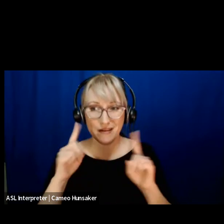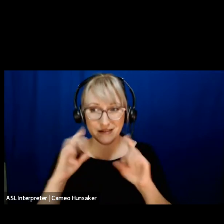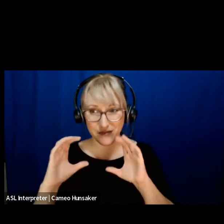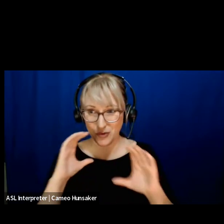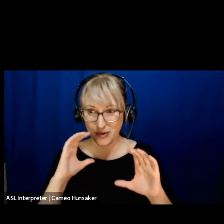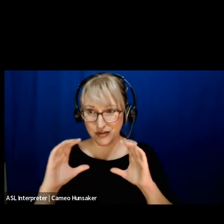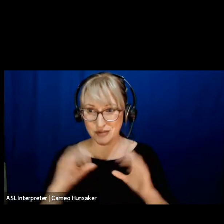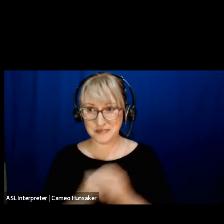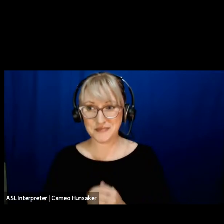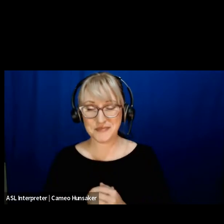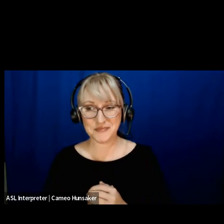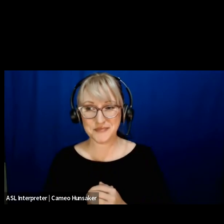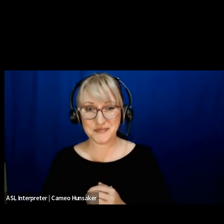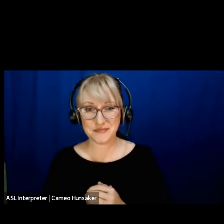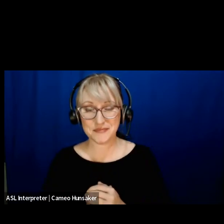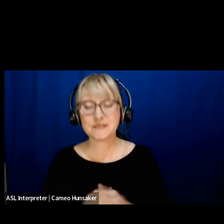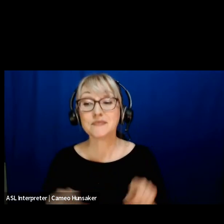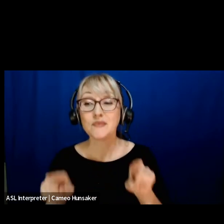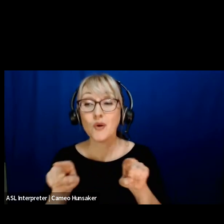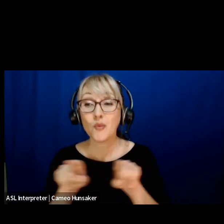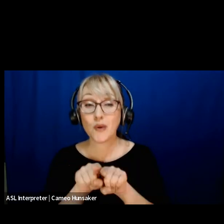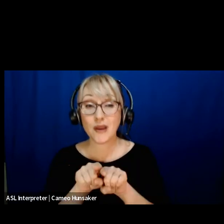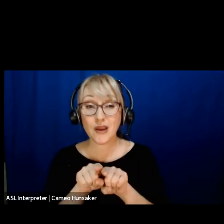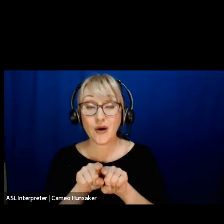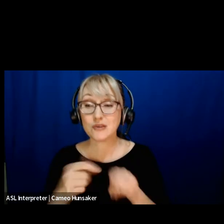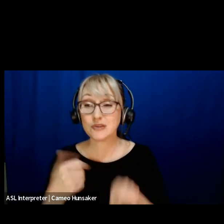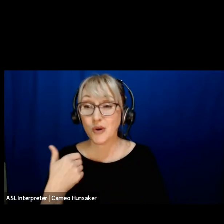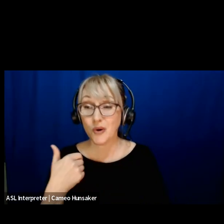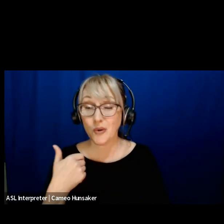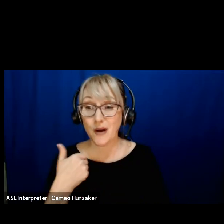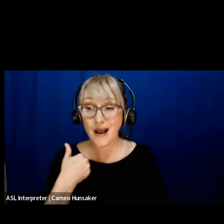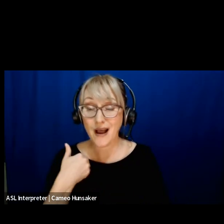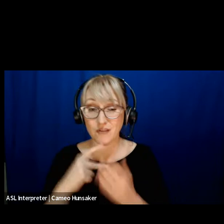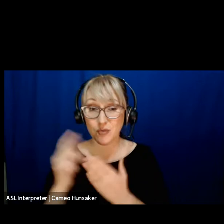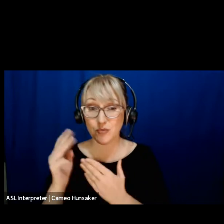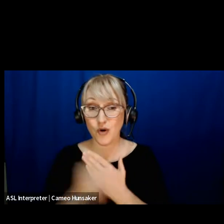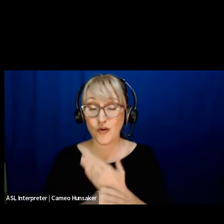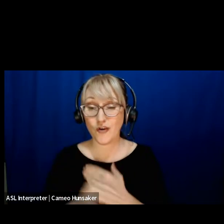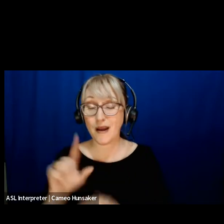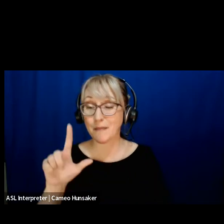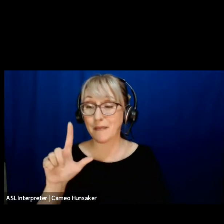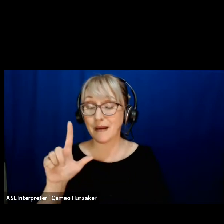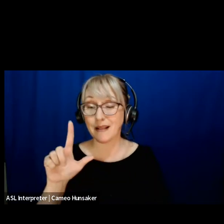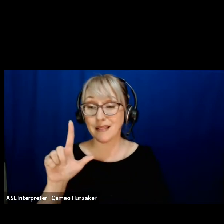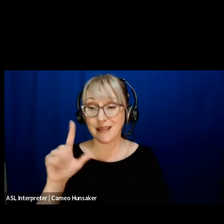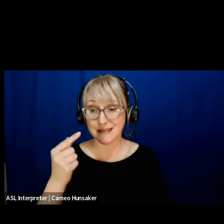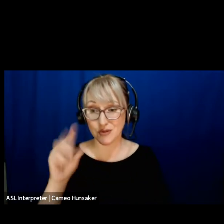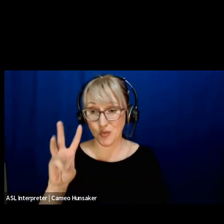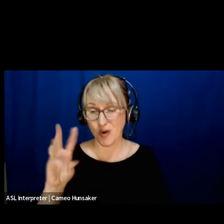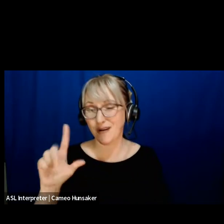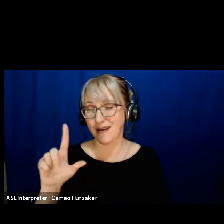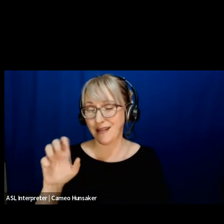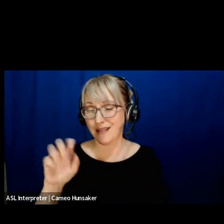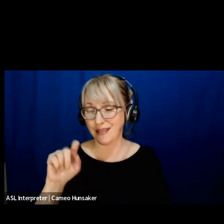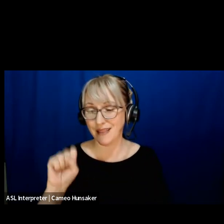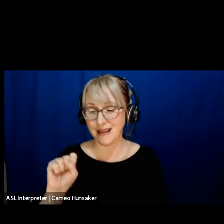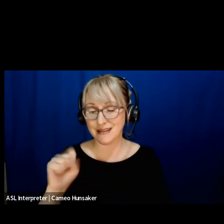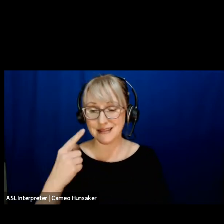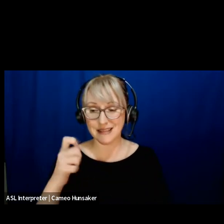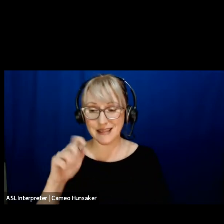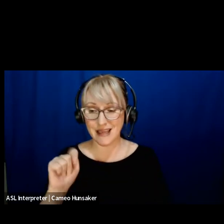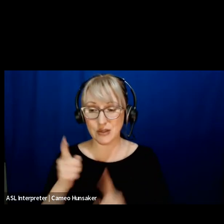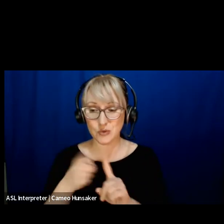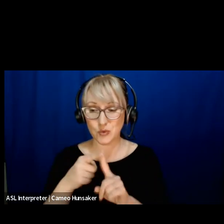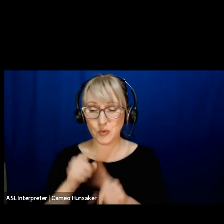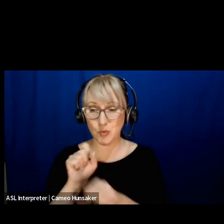We also have our Let's Get to Work for employers. That's another presentation that we provide across the state to